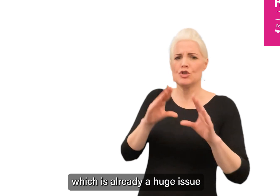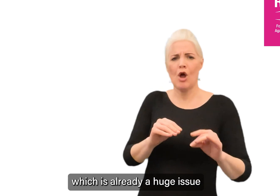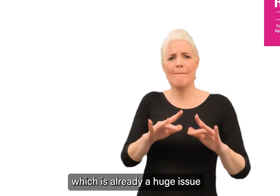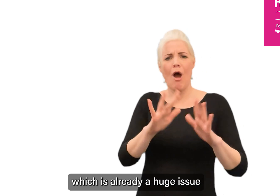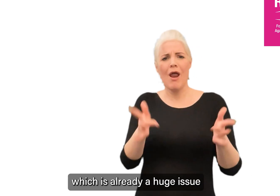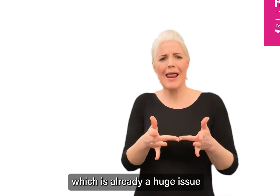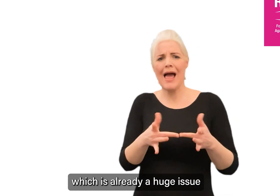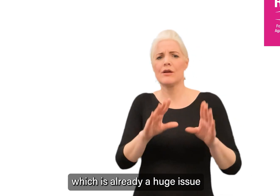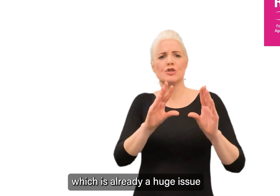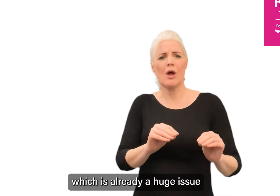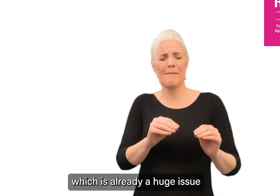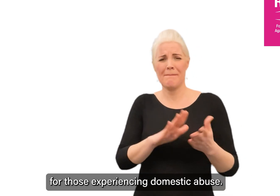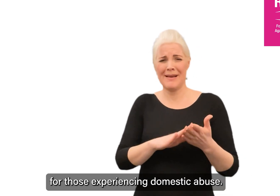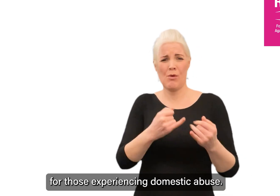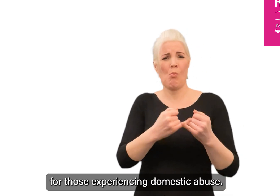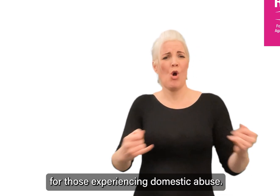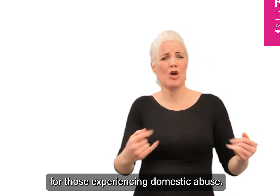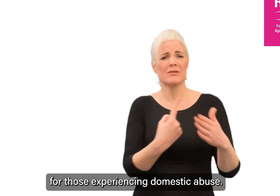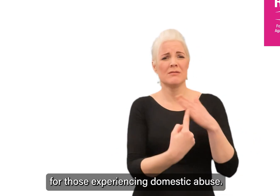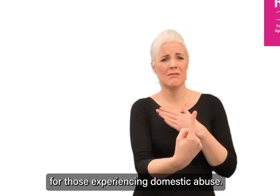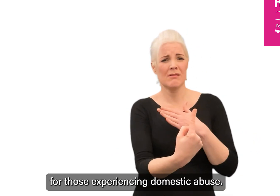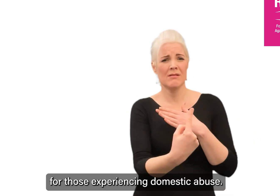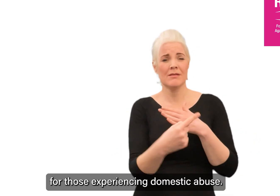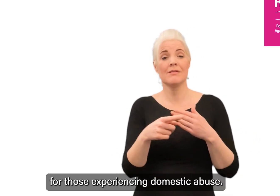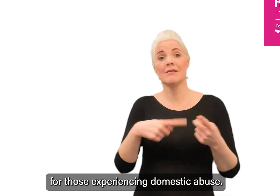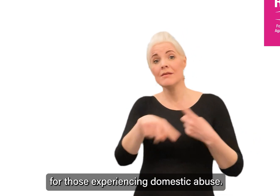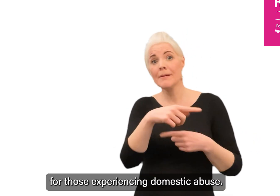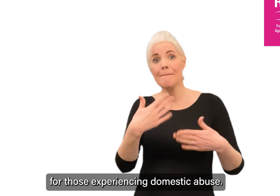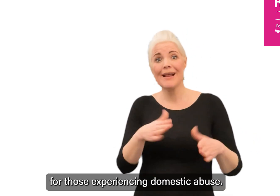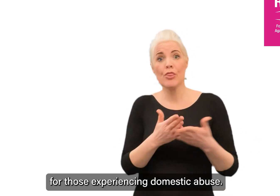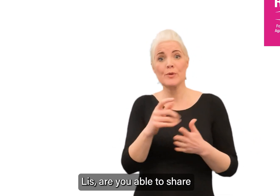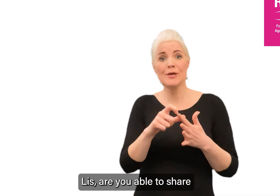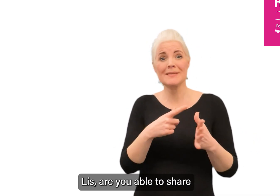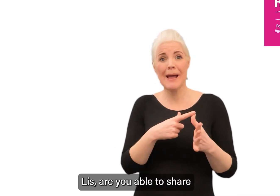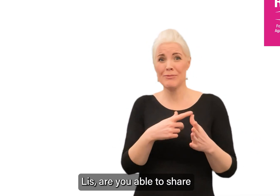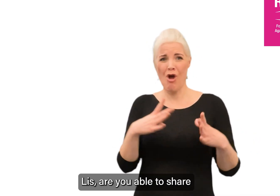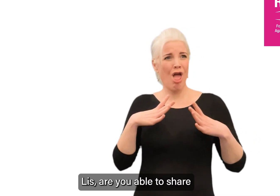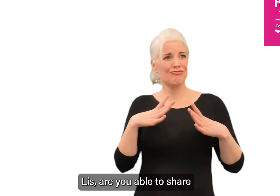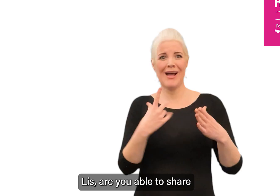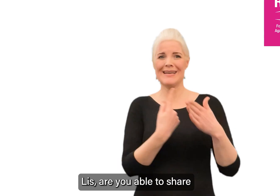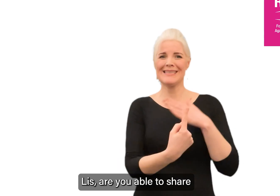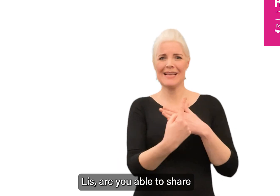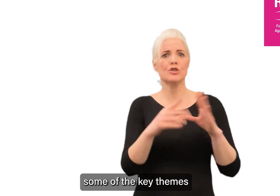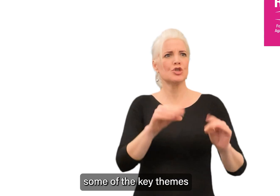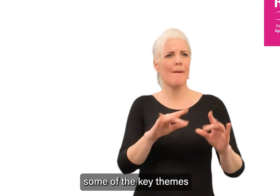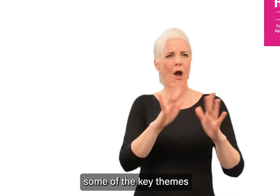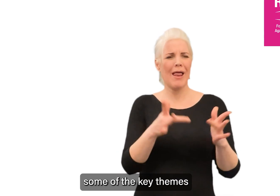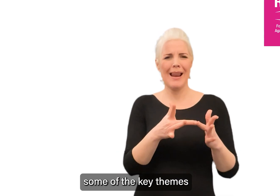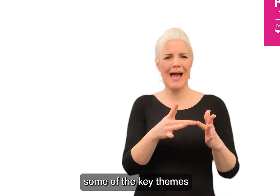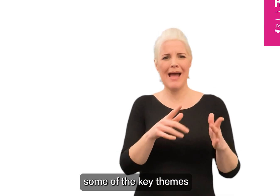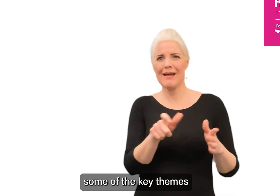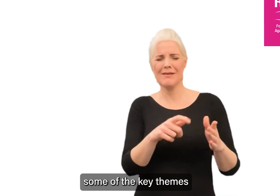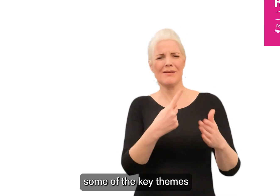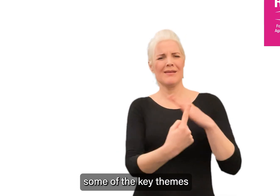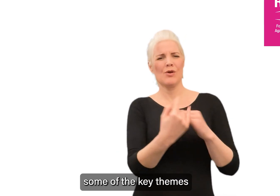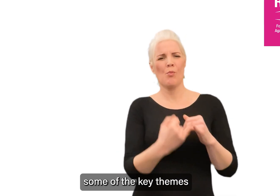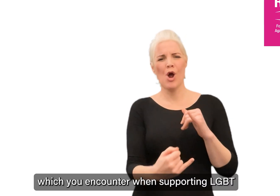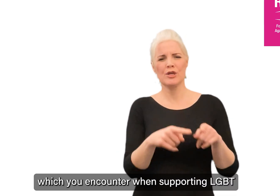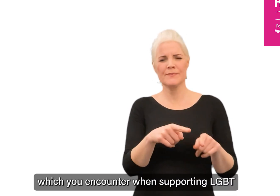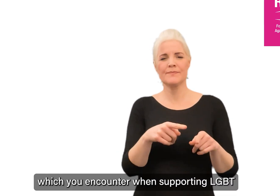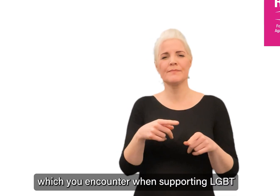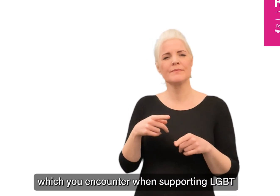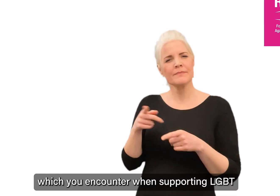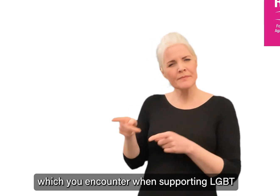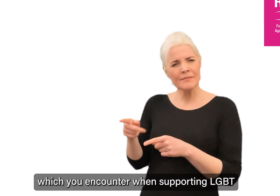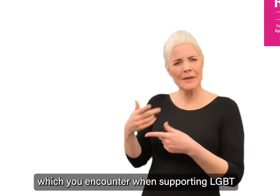already a huge issue for those experiencing domestic abuse. Please, are you able to share some of the key themes